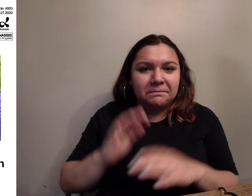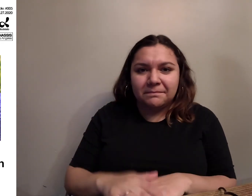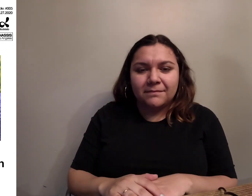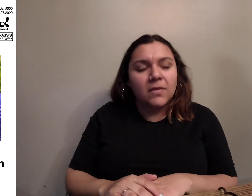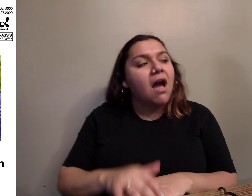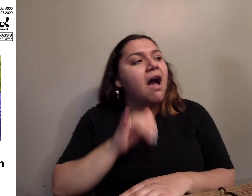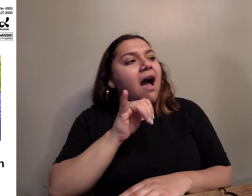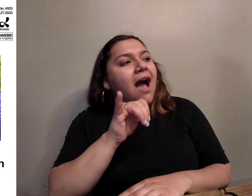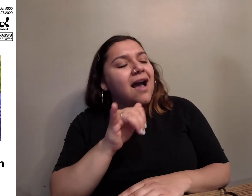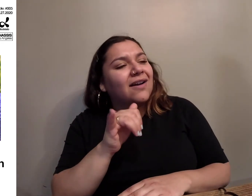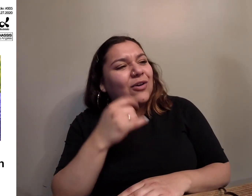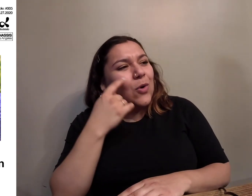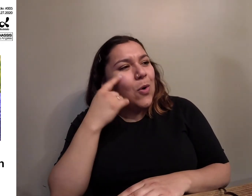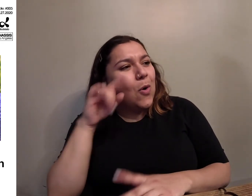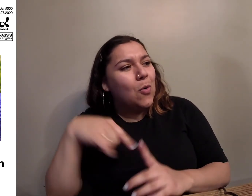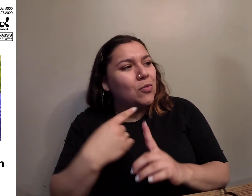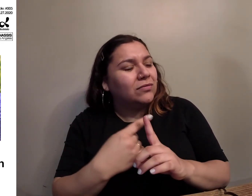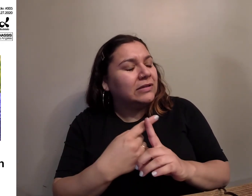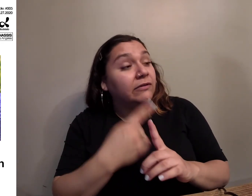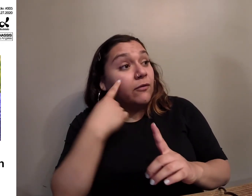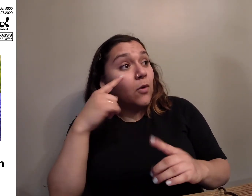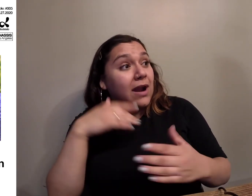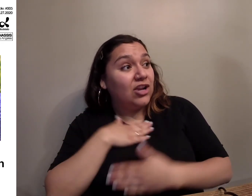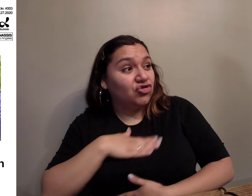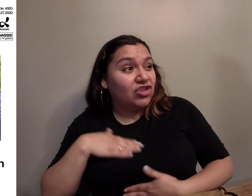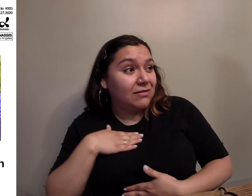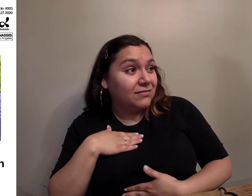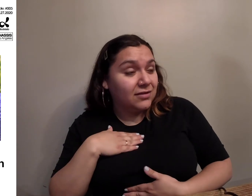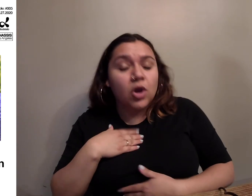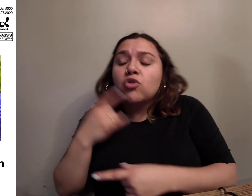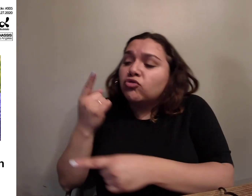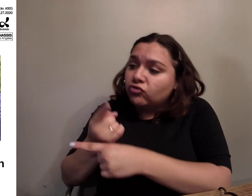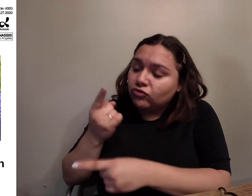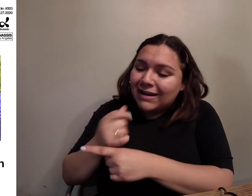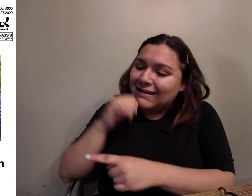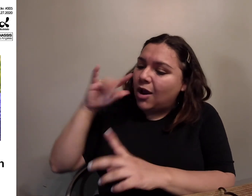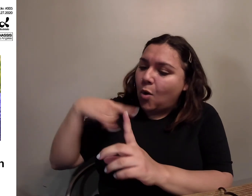Simply for entertainment. Yeah.